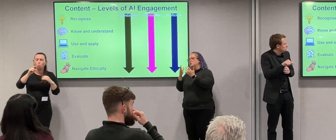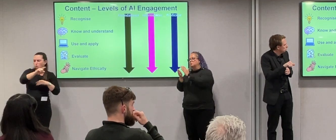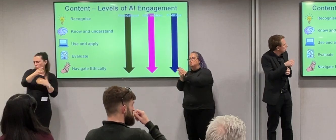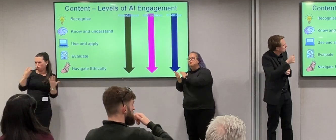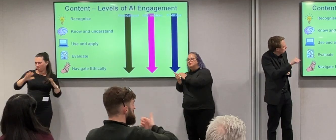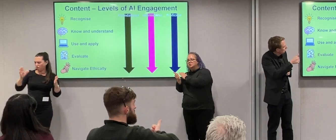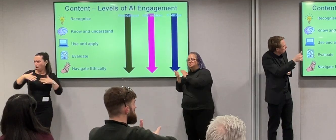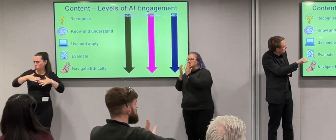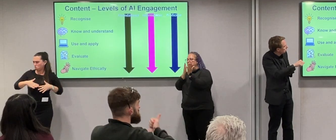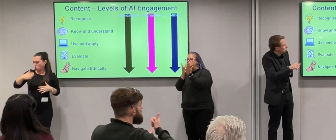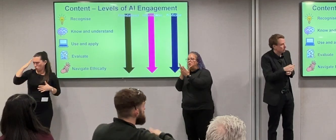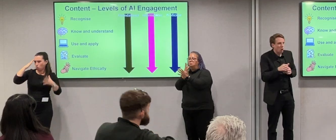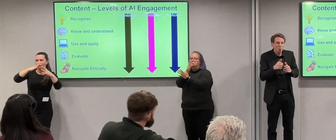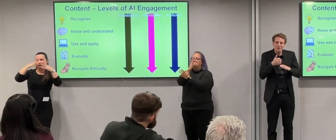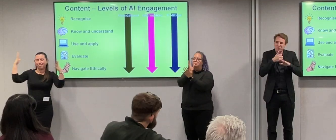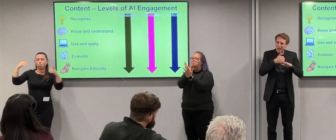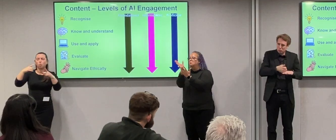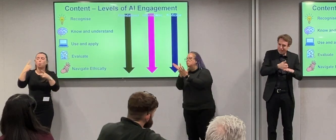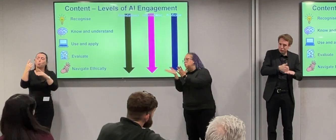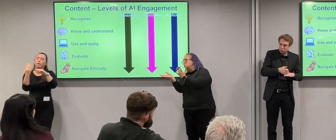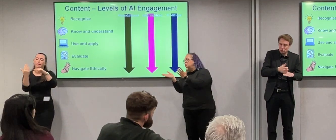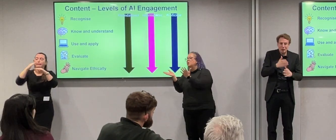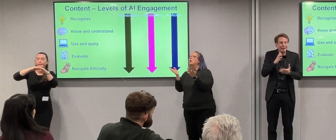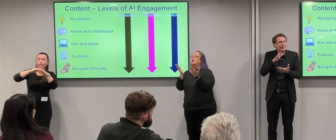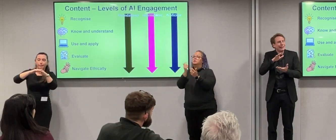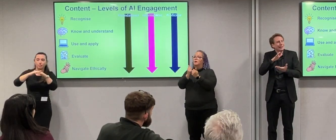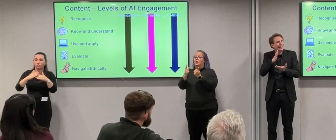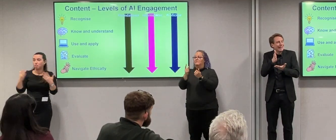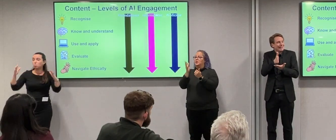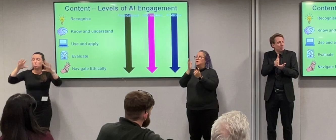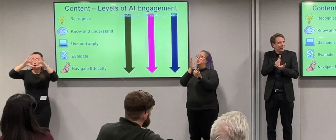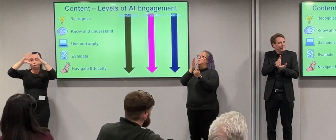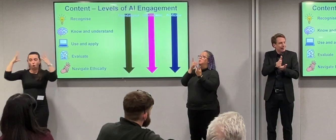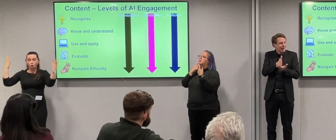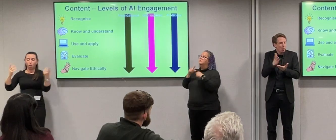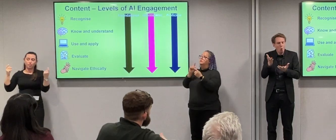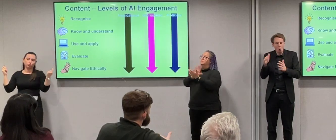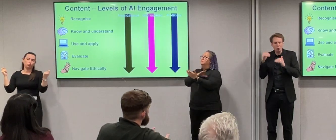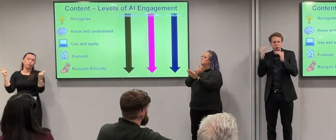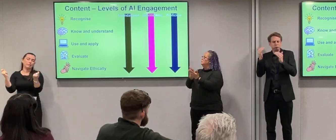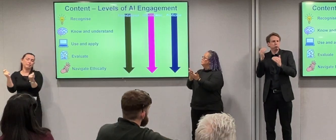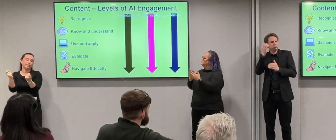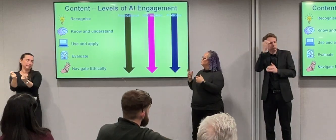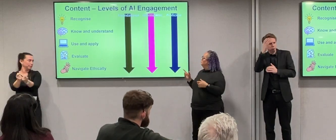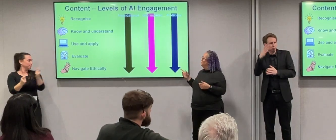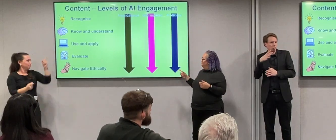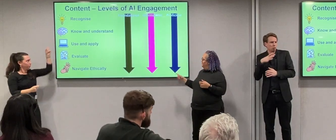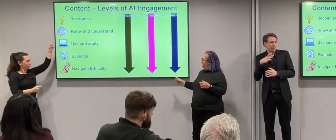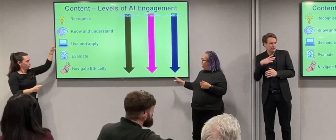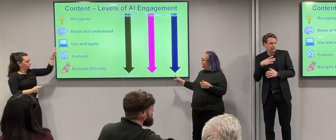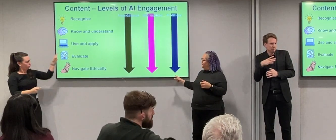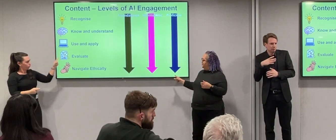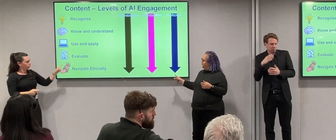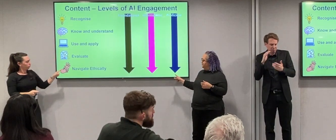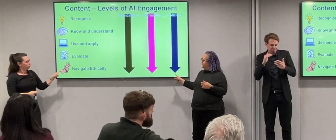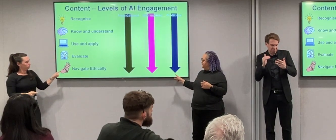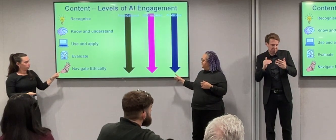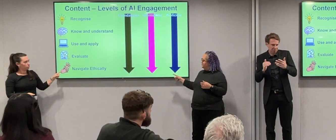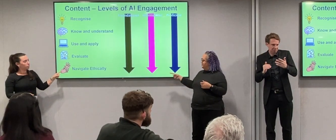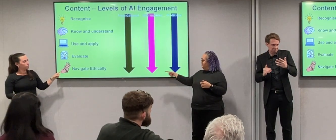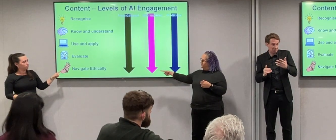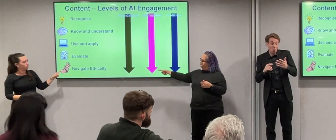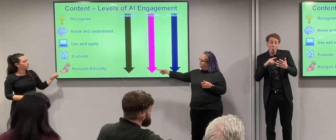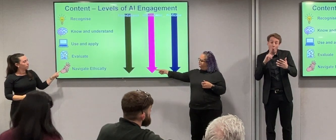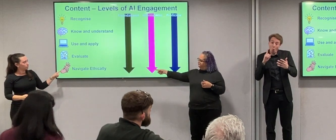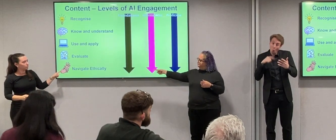track. And so everyone, importantly, gets to this highest level of engagement, which is at the bottom of the slide. But the